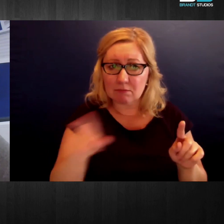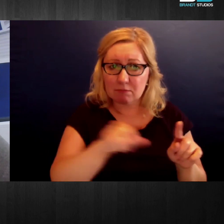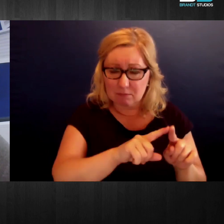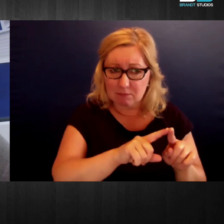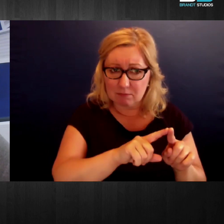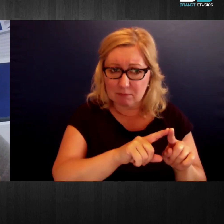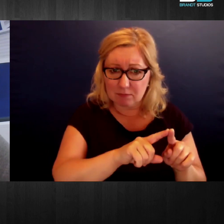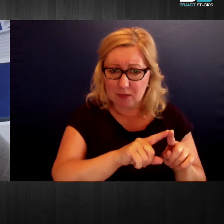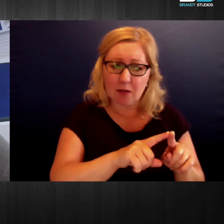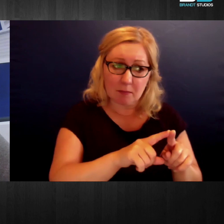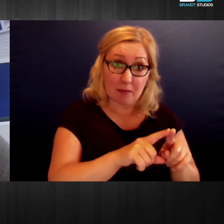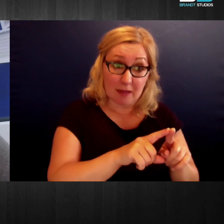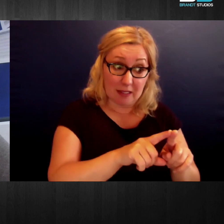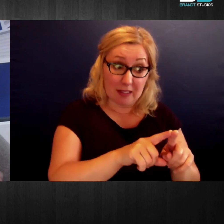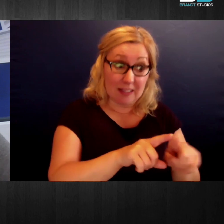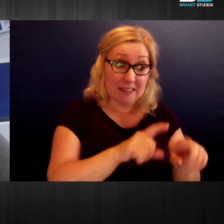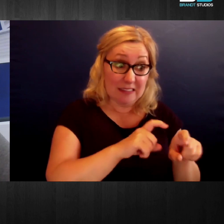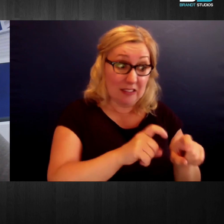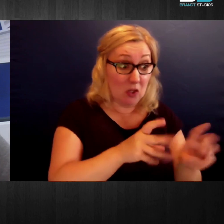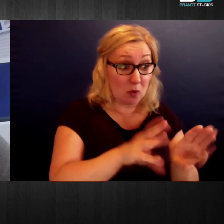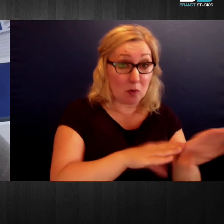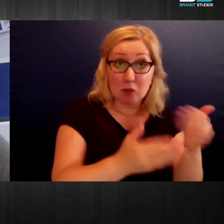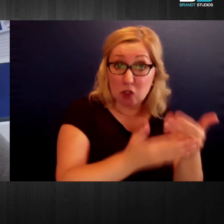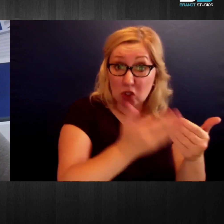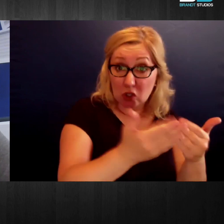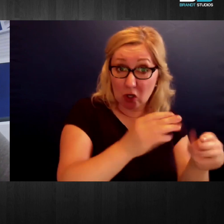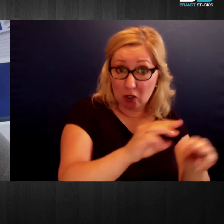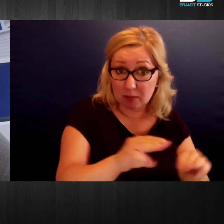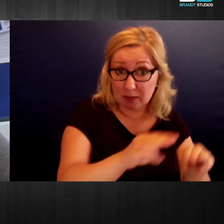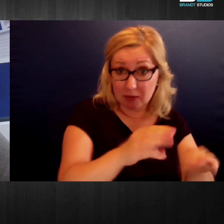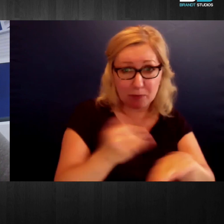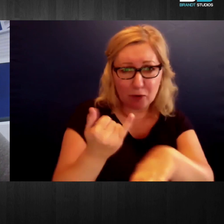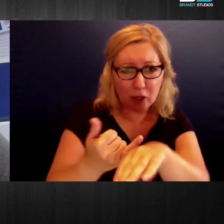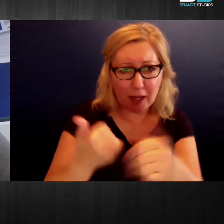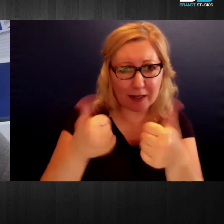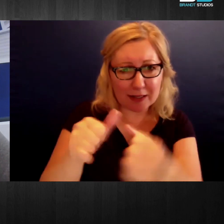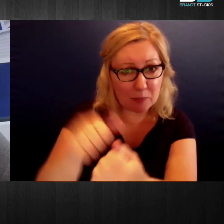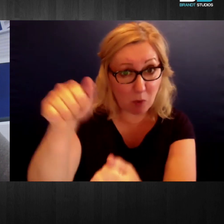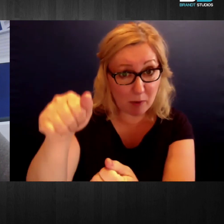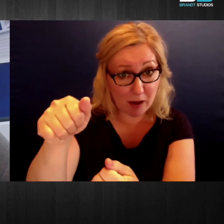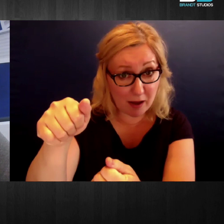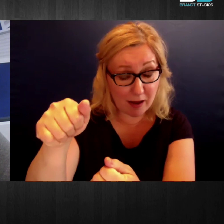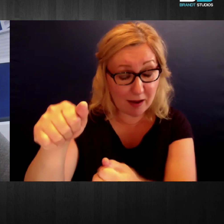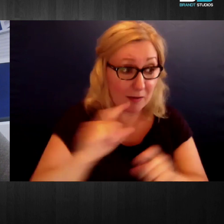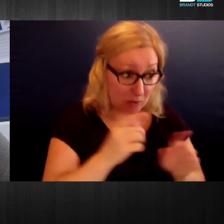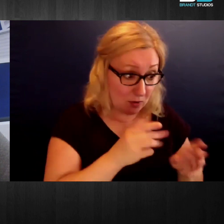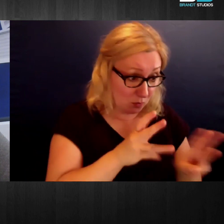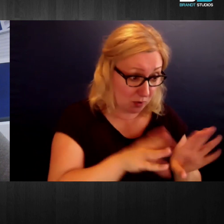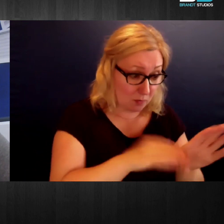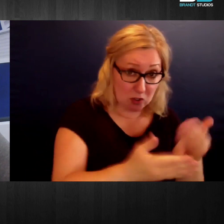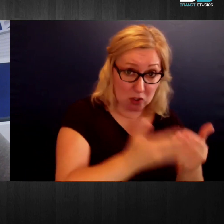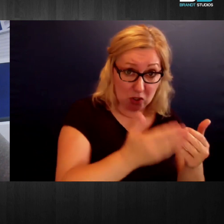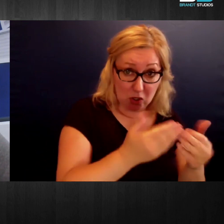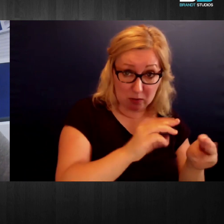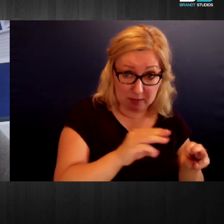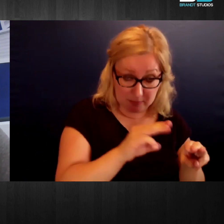actually got my diploma, and thereafter, it became more and more about recording, and